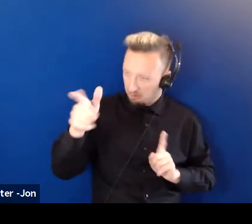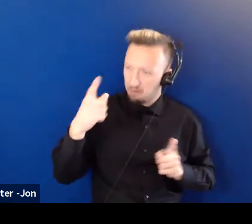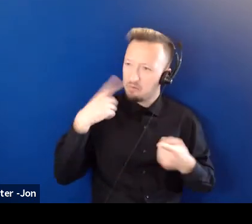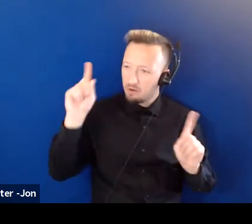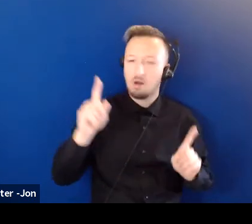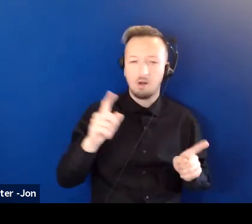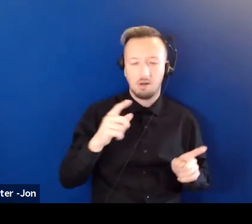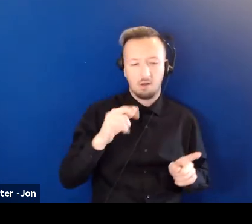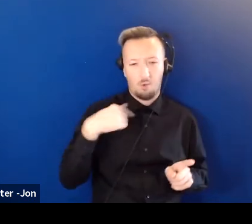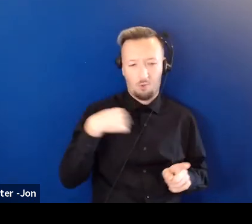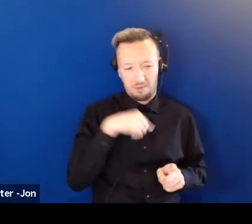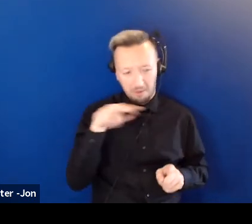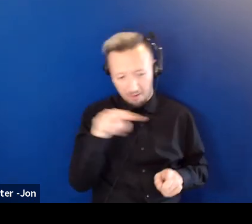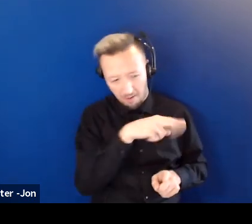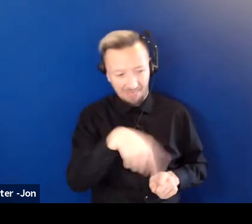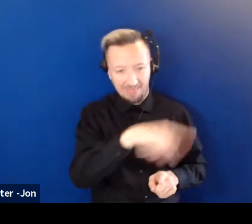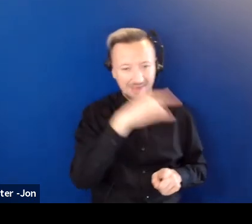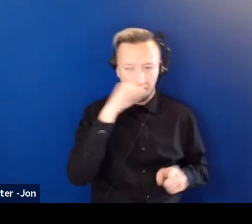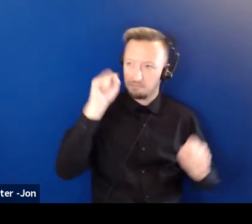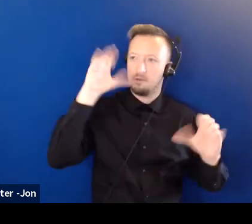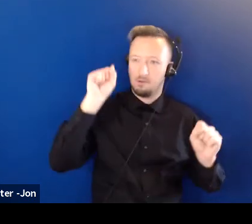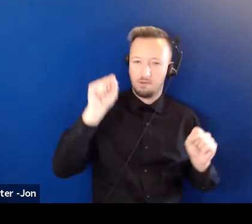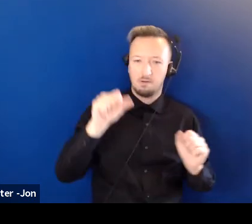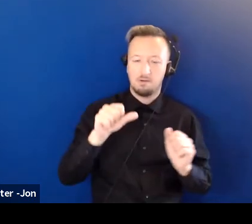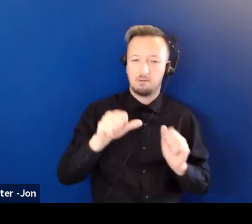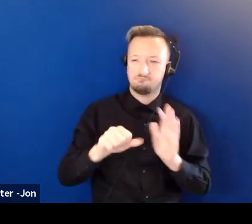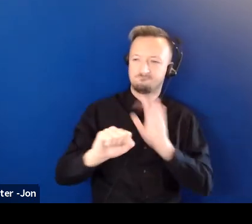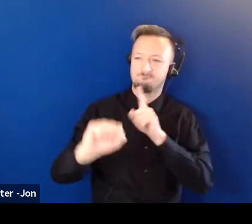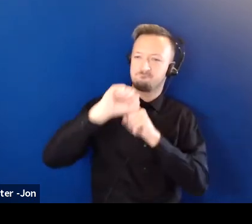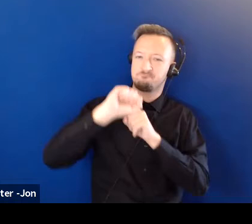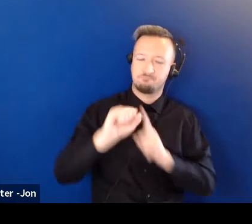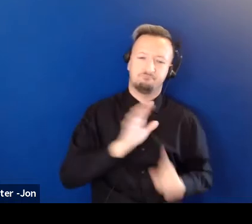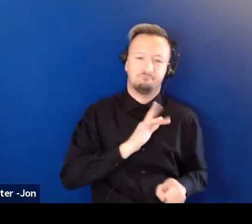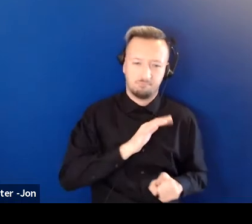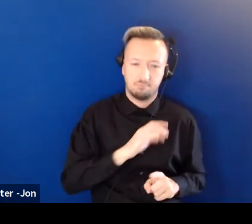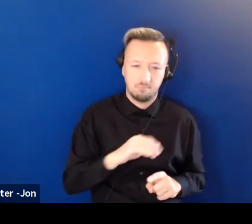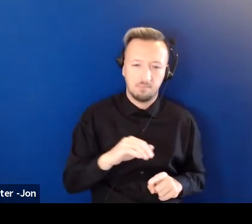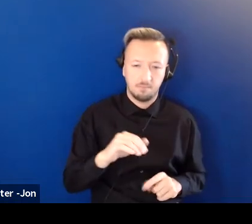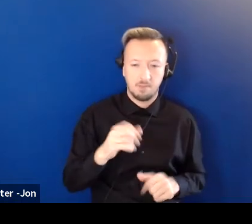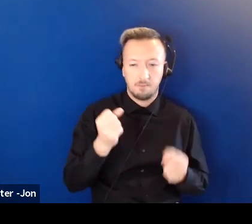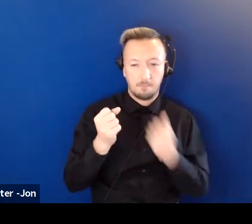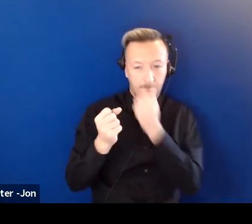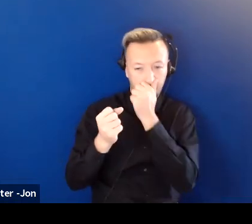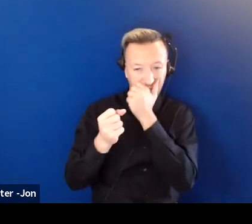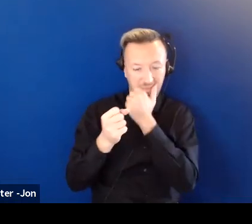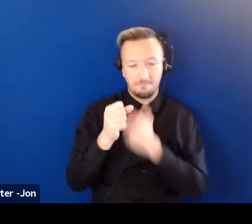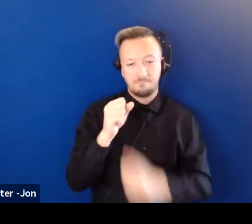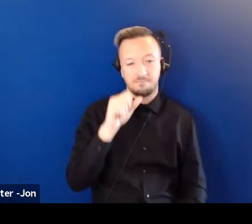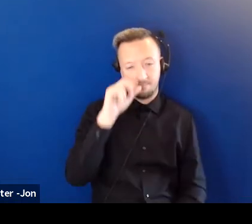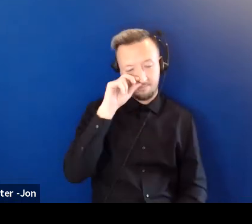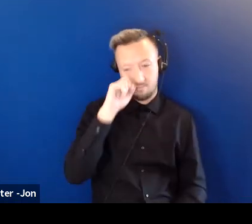And so we tried to incorporate a lot of our other staff members to come in and speak about their first ever